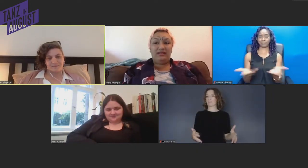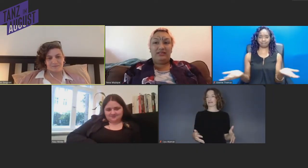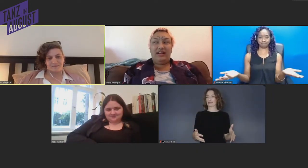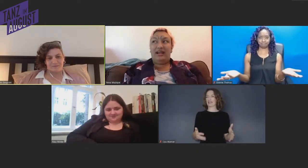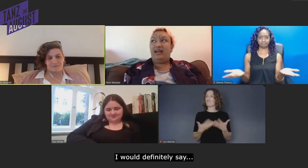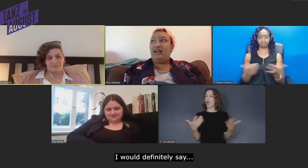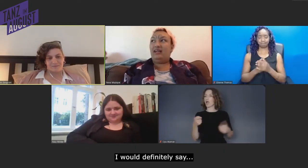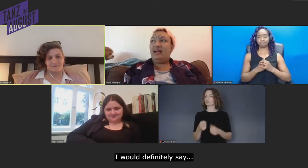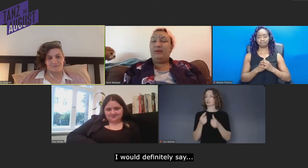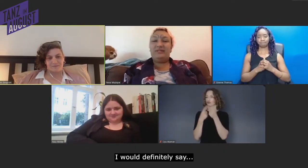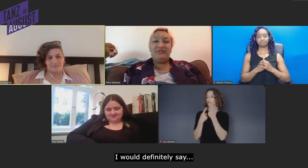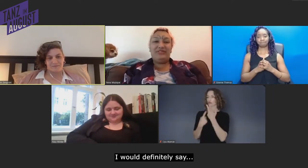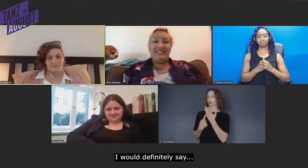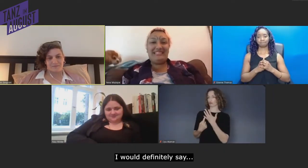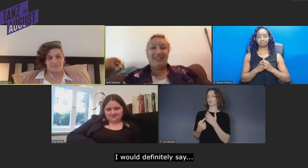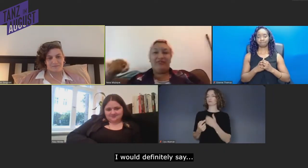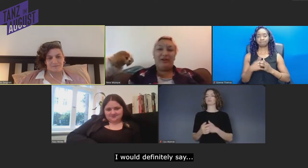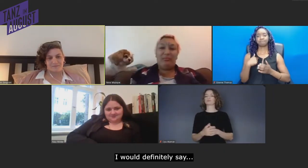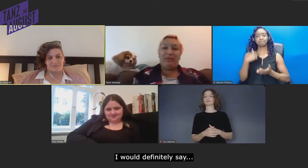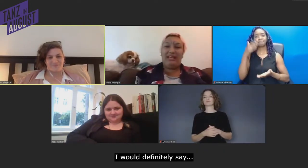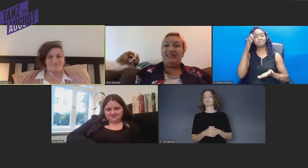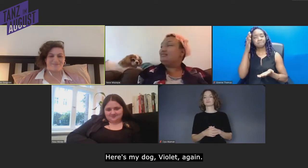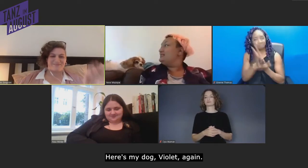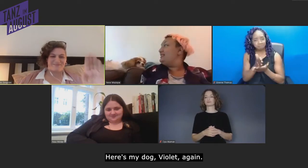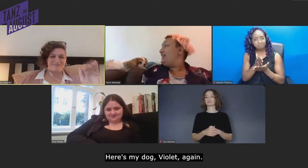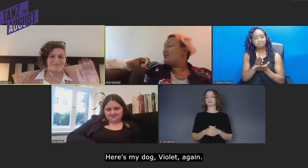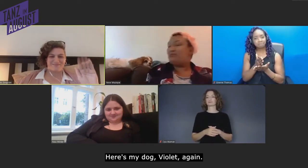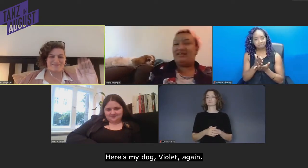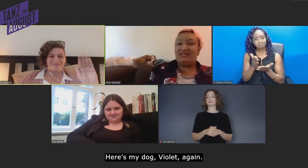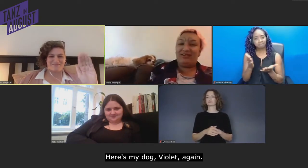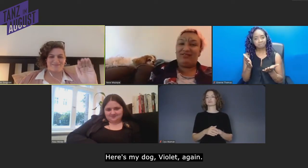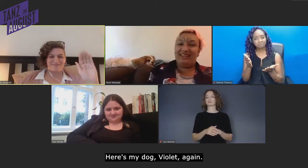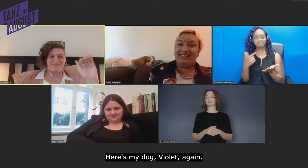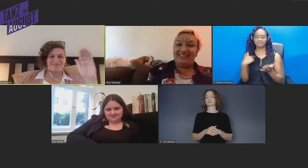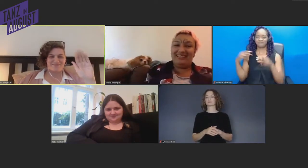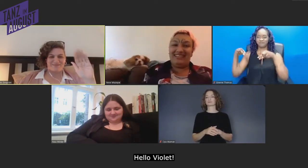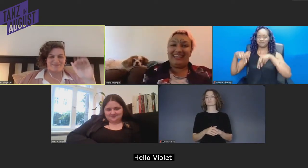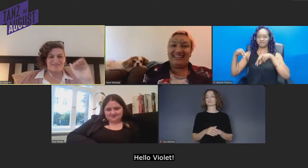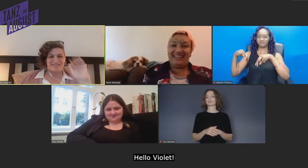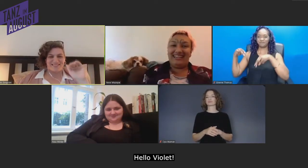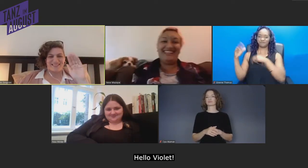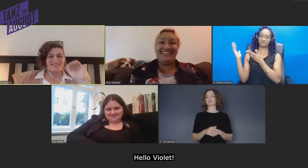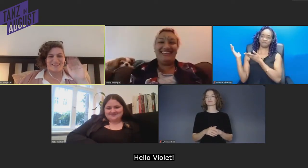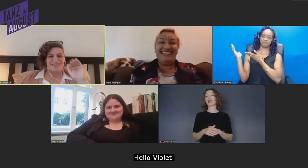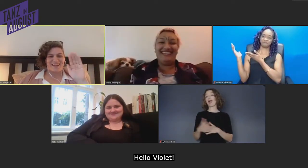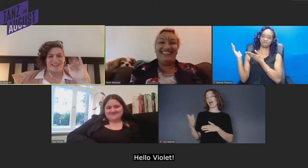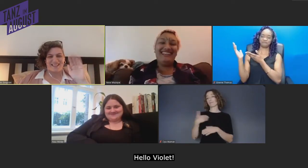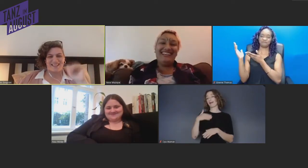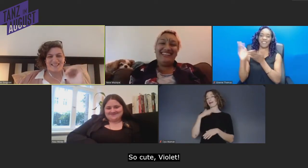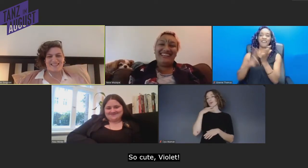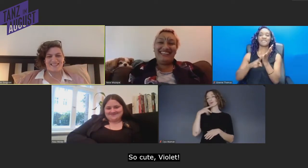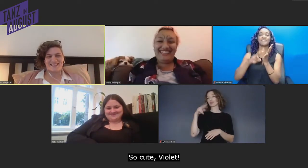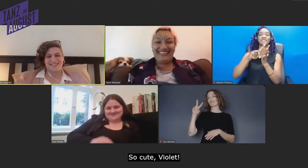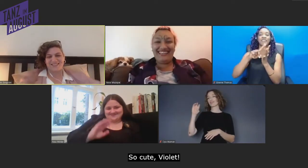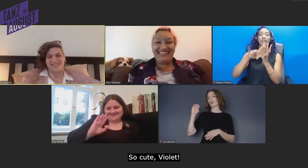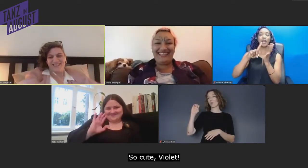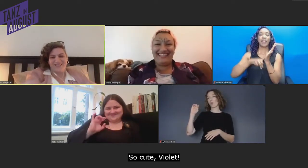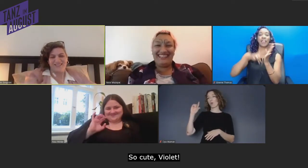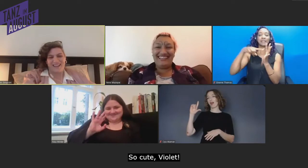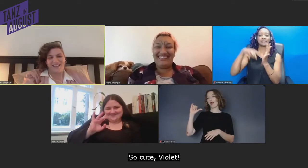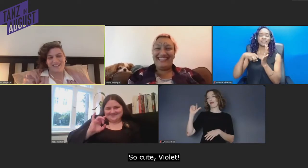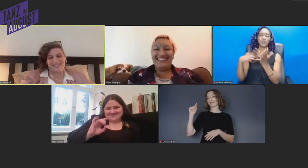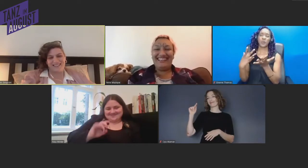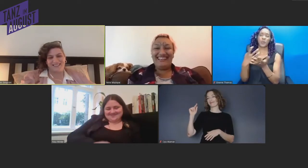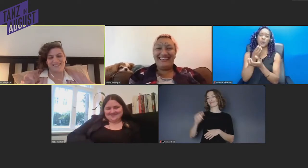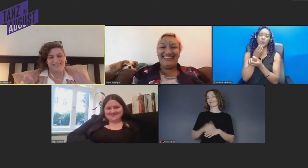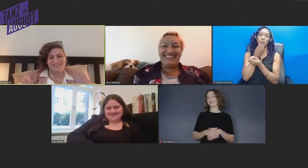Well, I would definitely say and here's my dog Violet again. Oh, Violet. So cute,